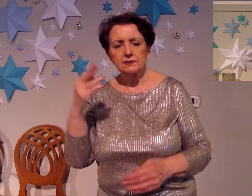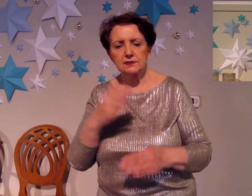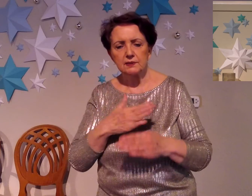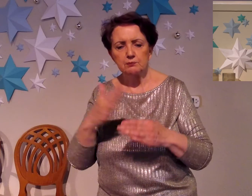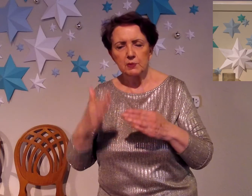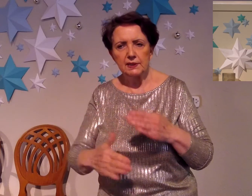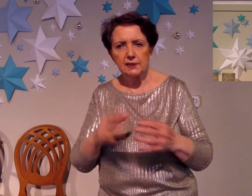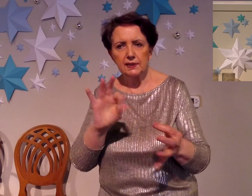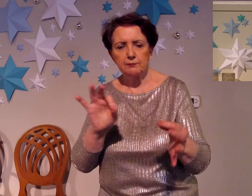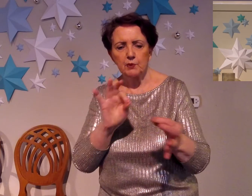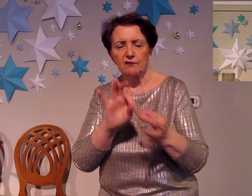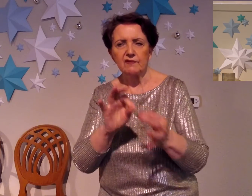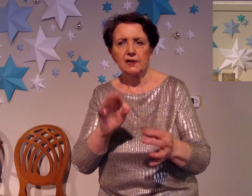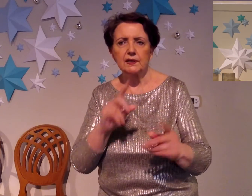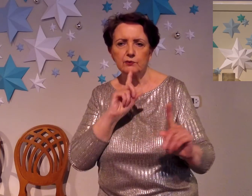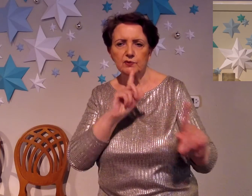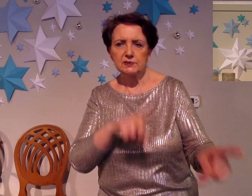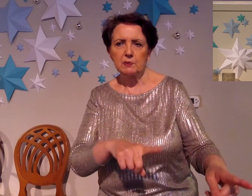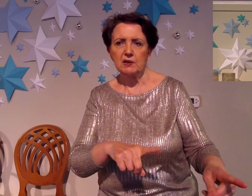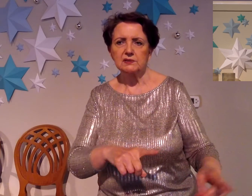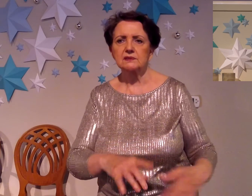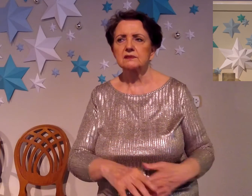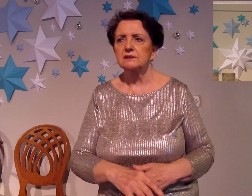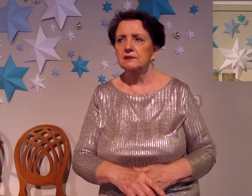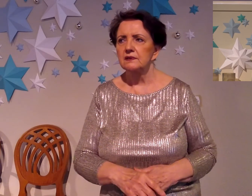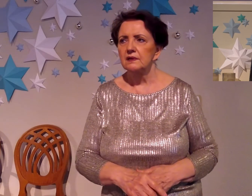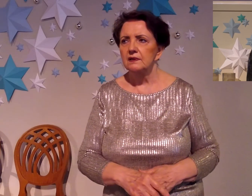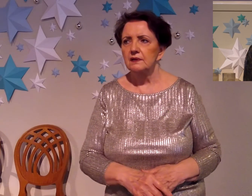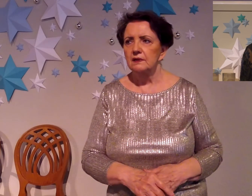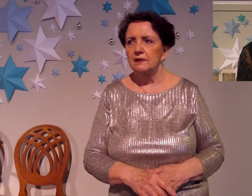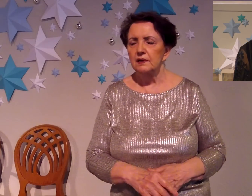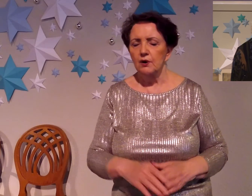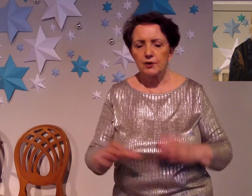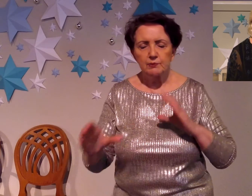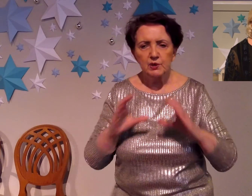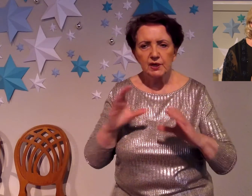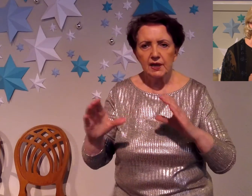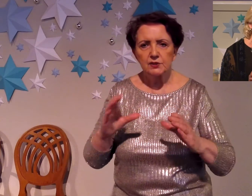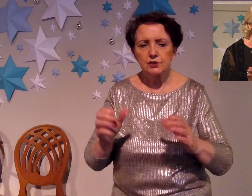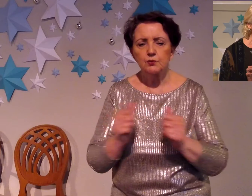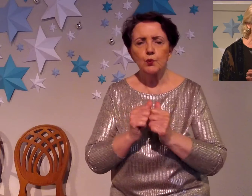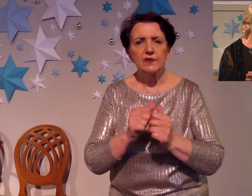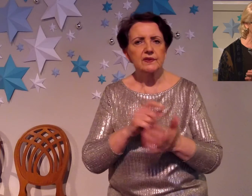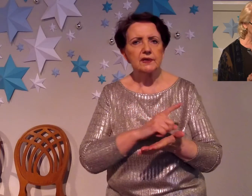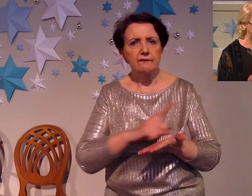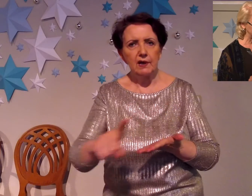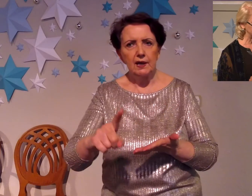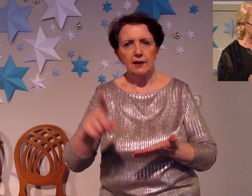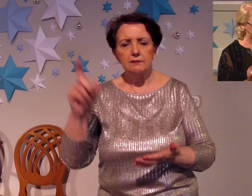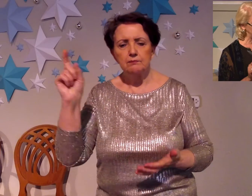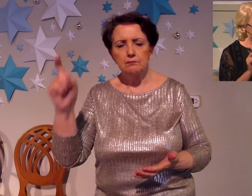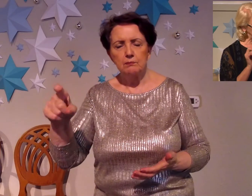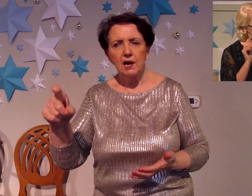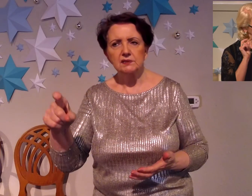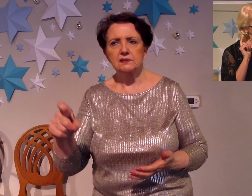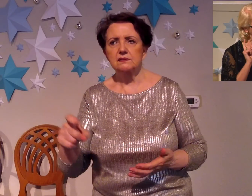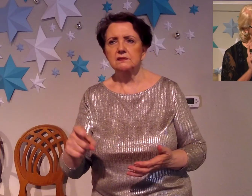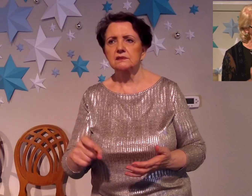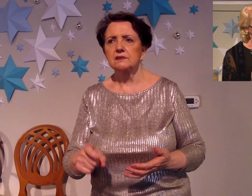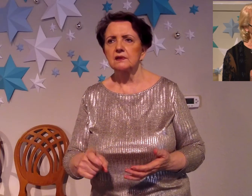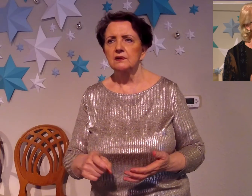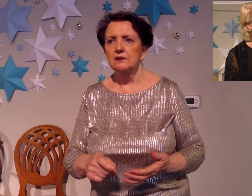and perfectly it does. Our communication with the divine must of necessity be